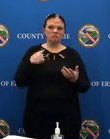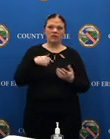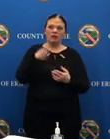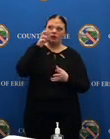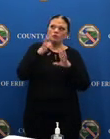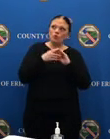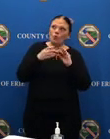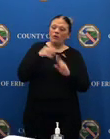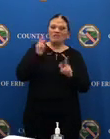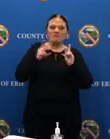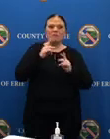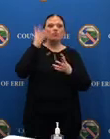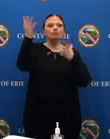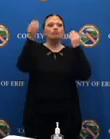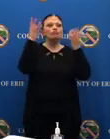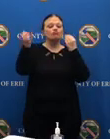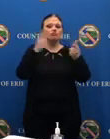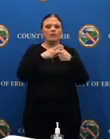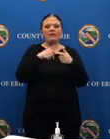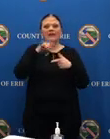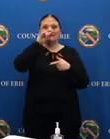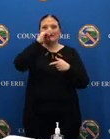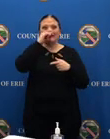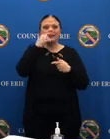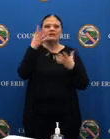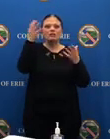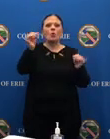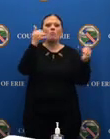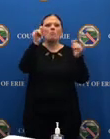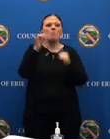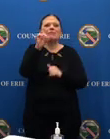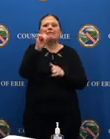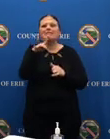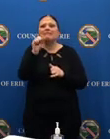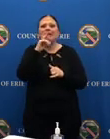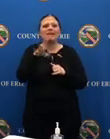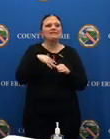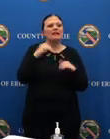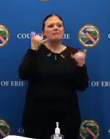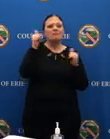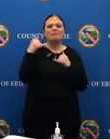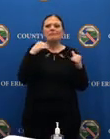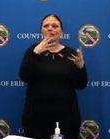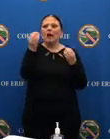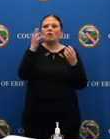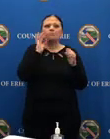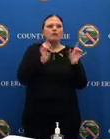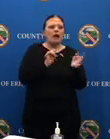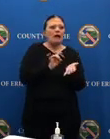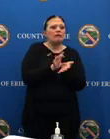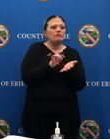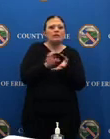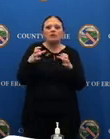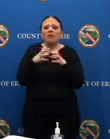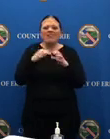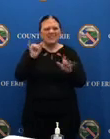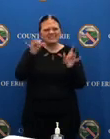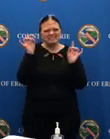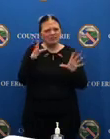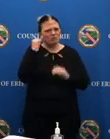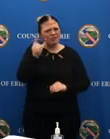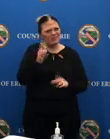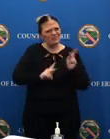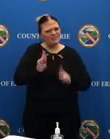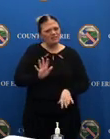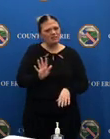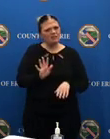still of individuals going out there and bringing their kids to do play dates where they're kicking the ball around. It's a terrible idea, folks. As